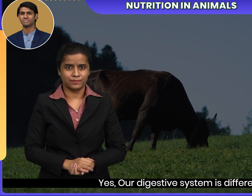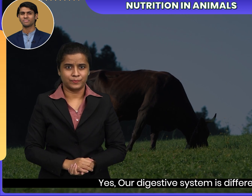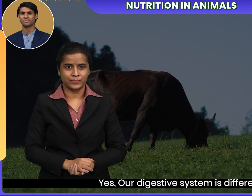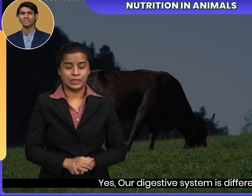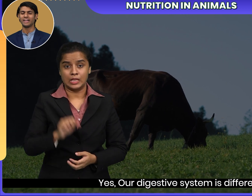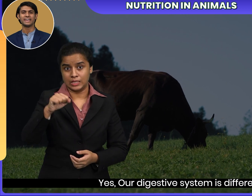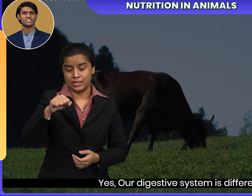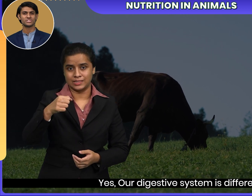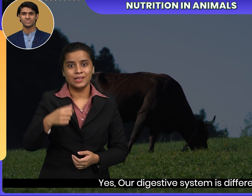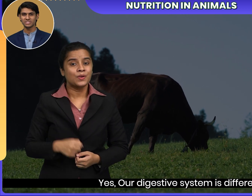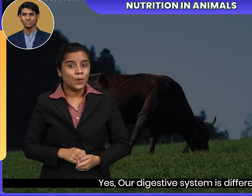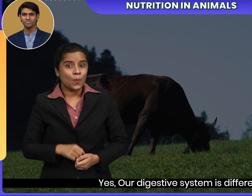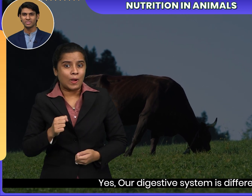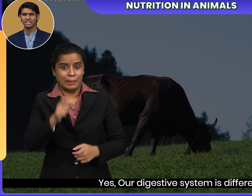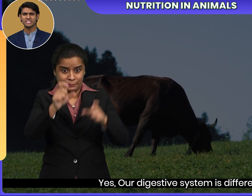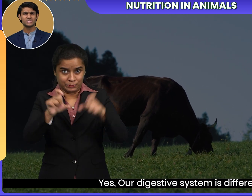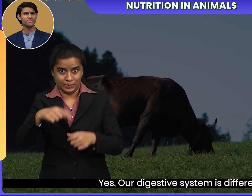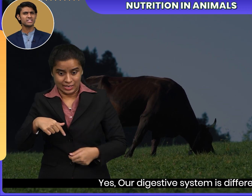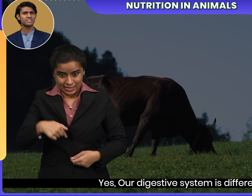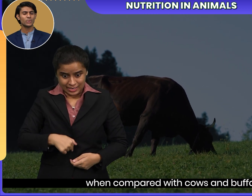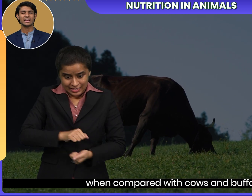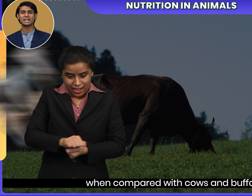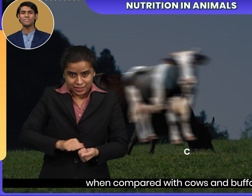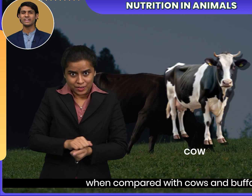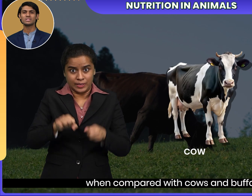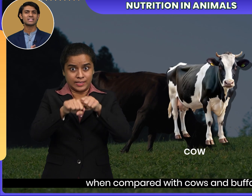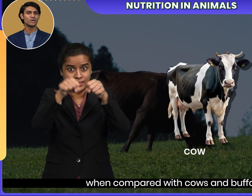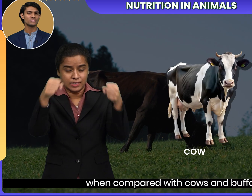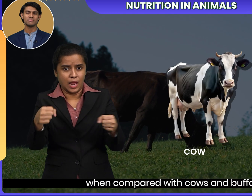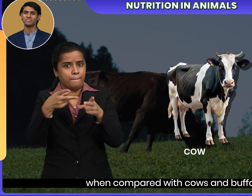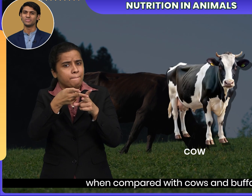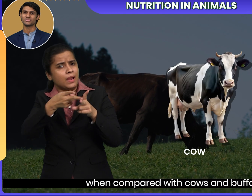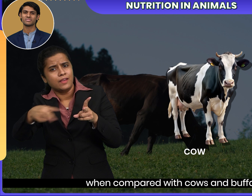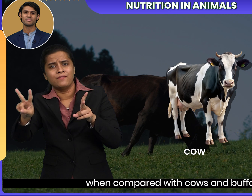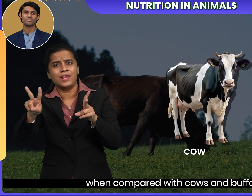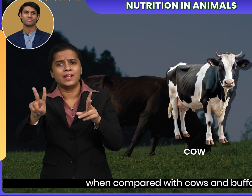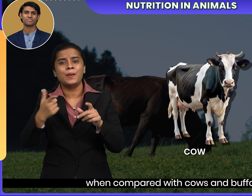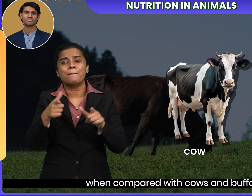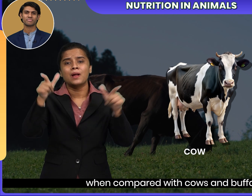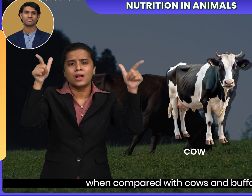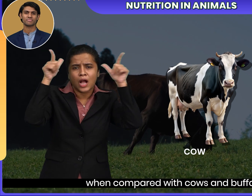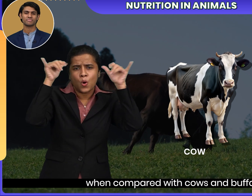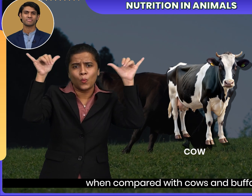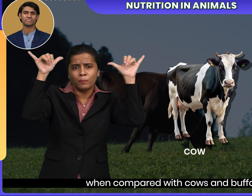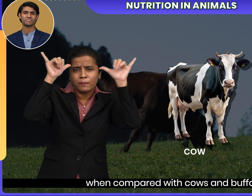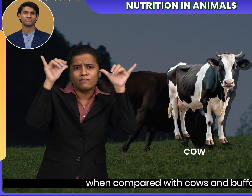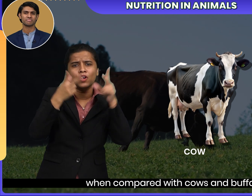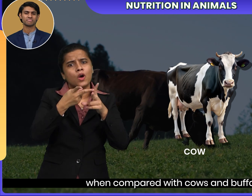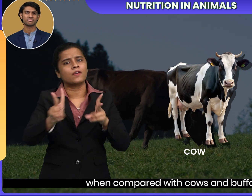Yes, our digestive system is different when compared with cows and buffaloes.